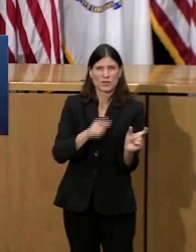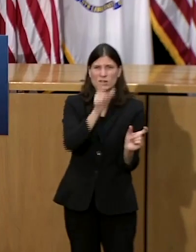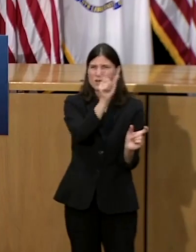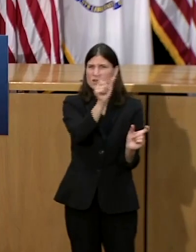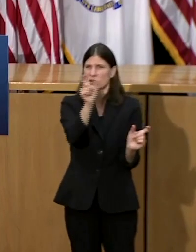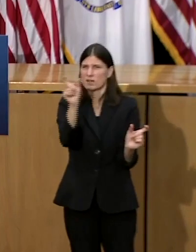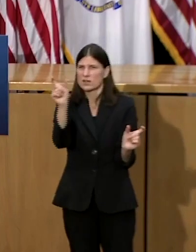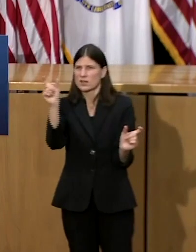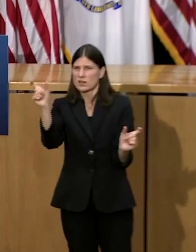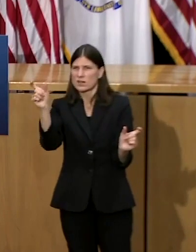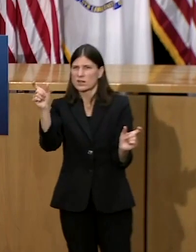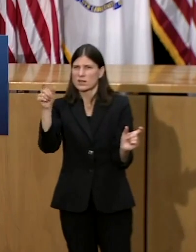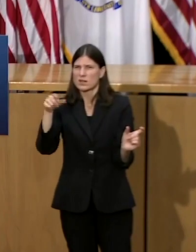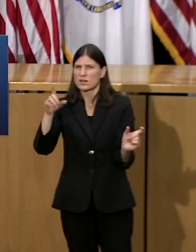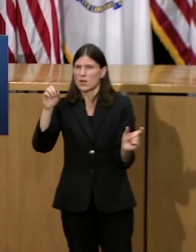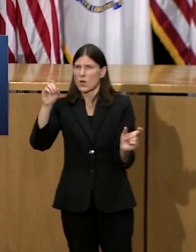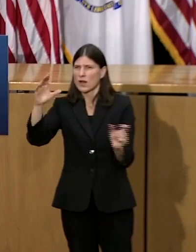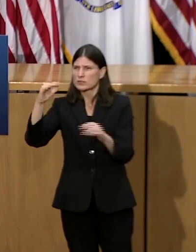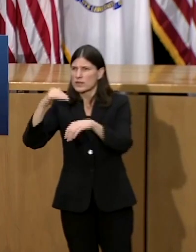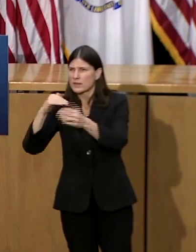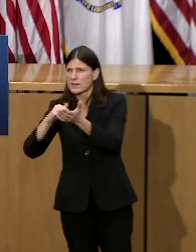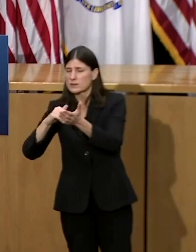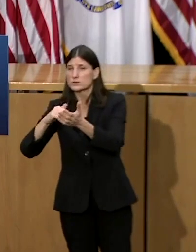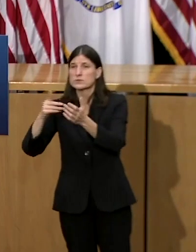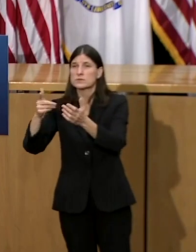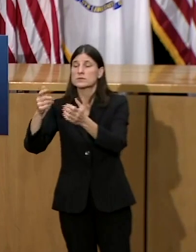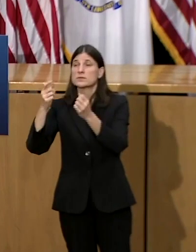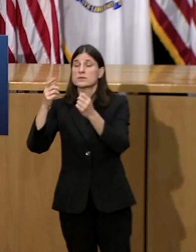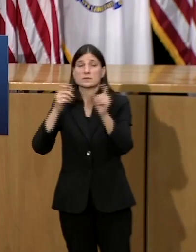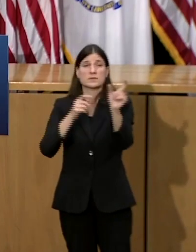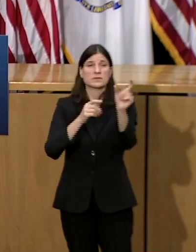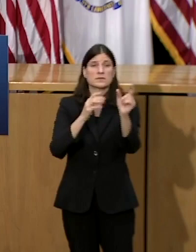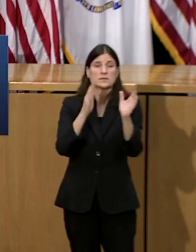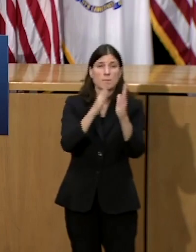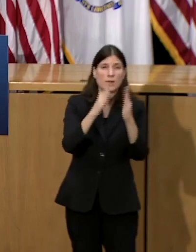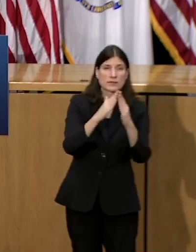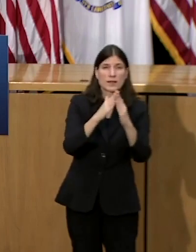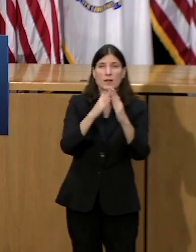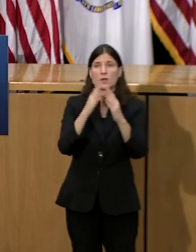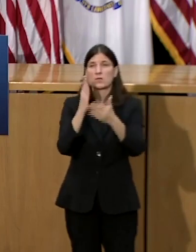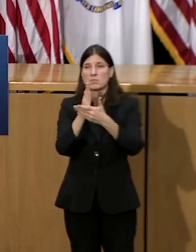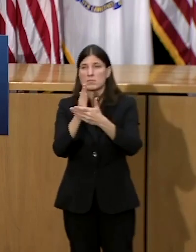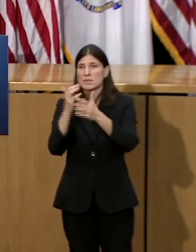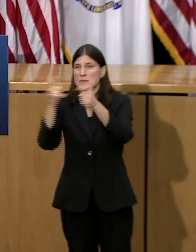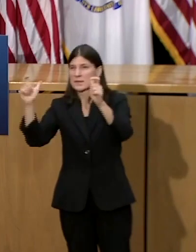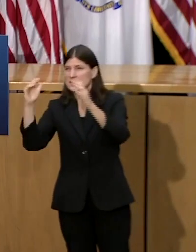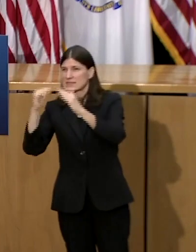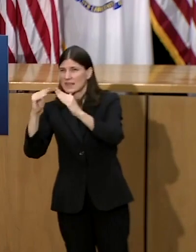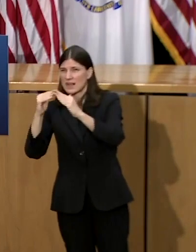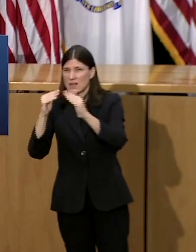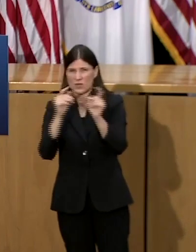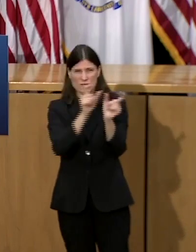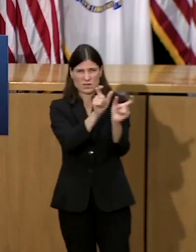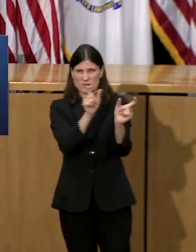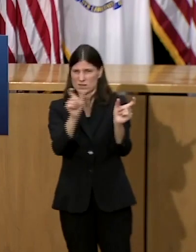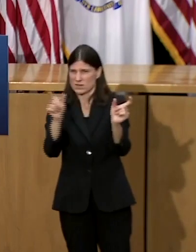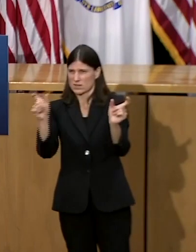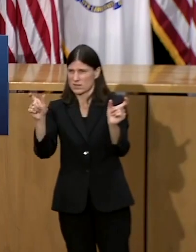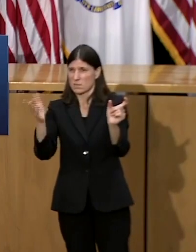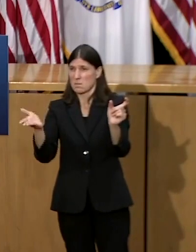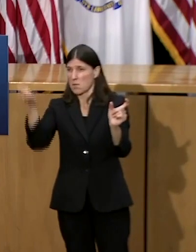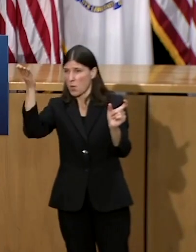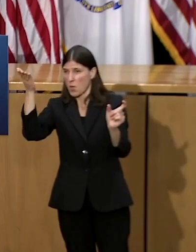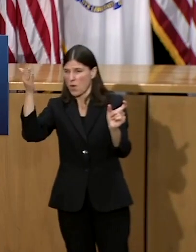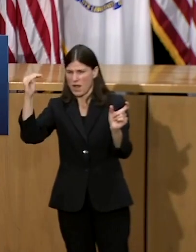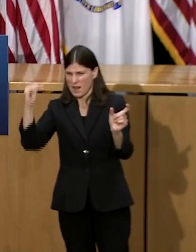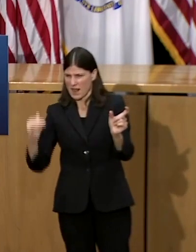so much more that I don't know if that's a really accurate measure of the spread in the community. So if you look at a